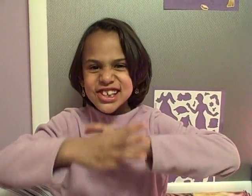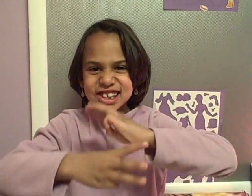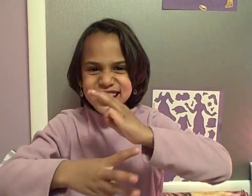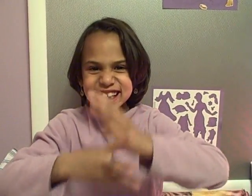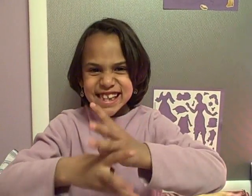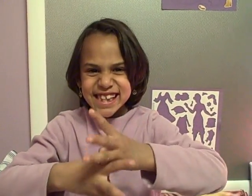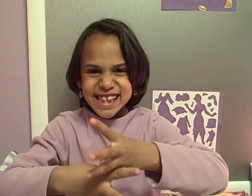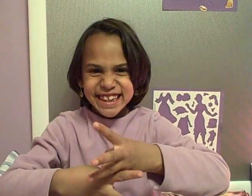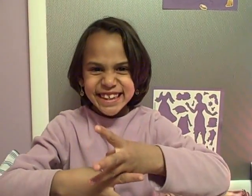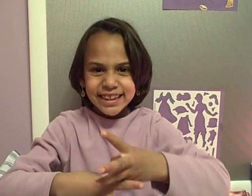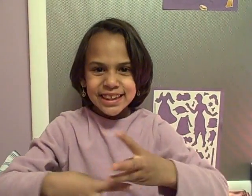world.